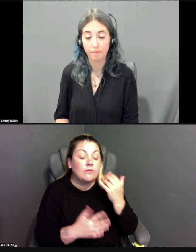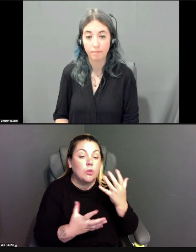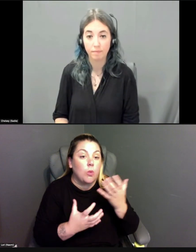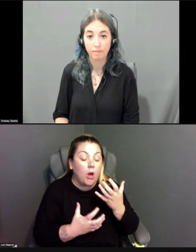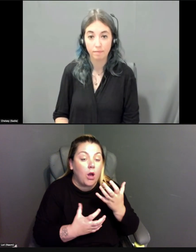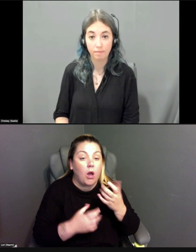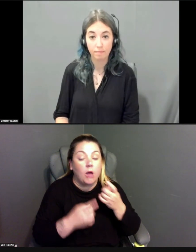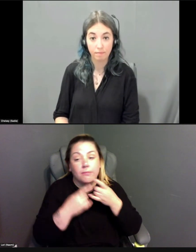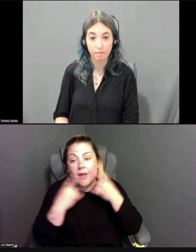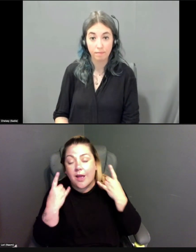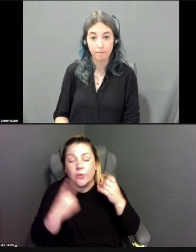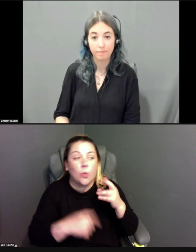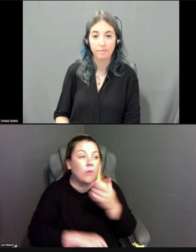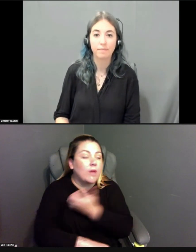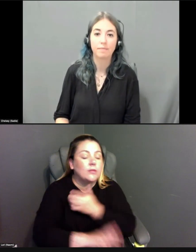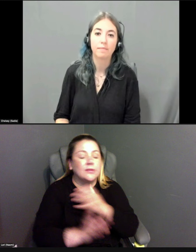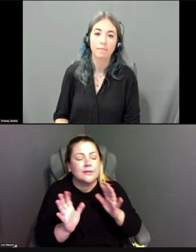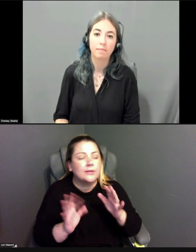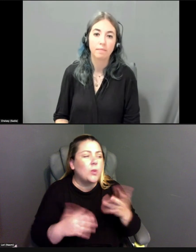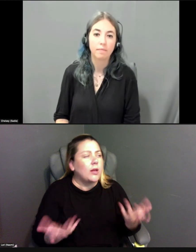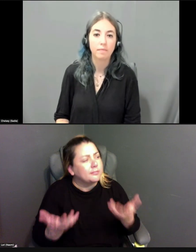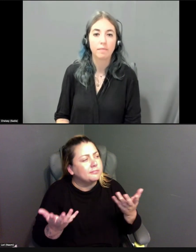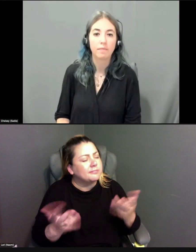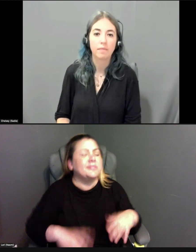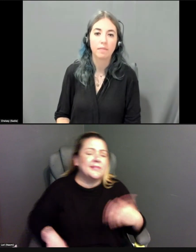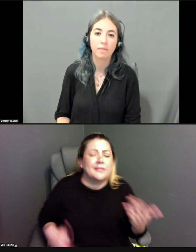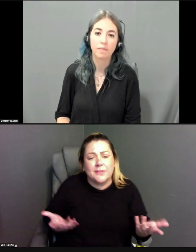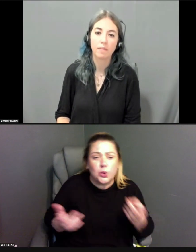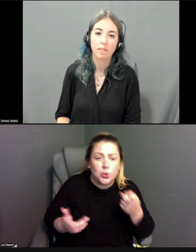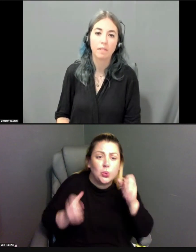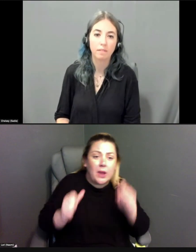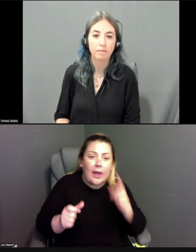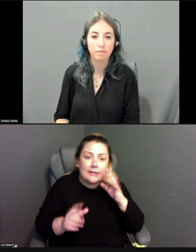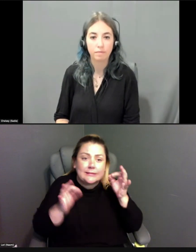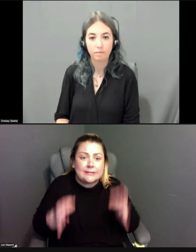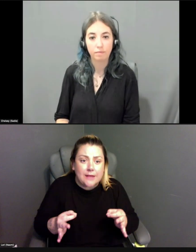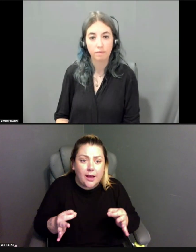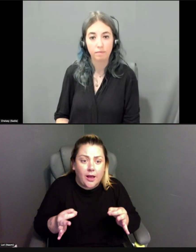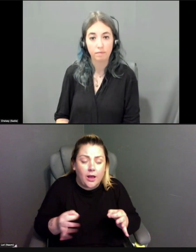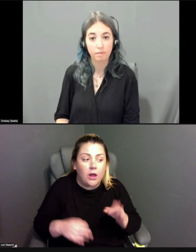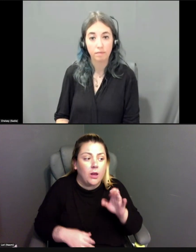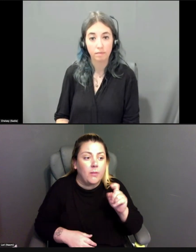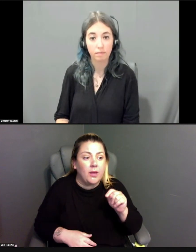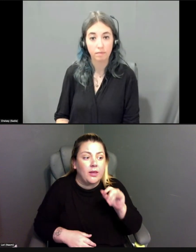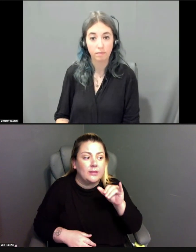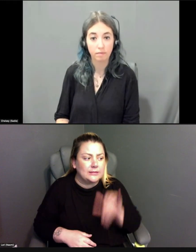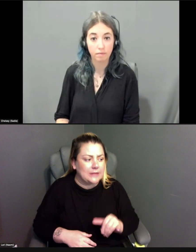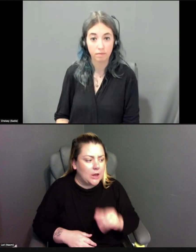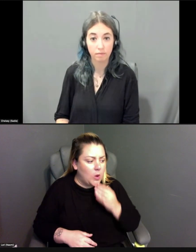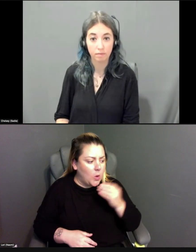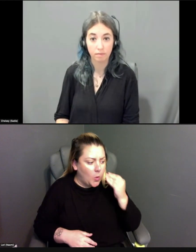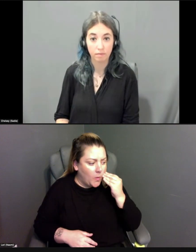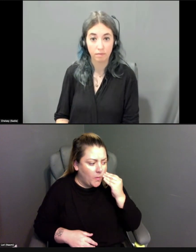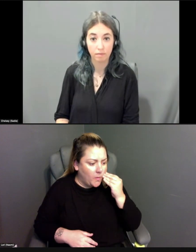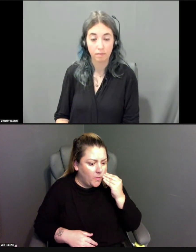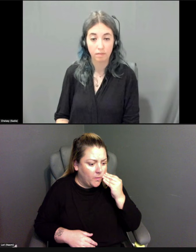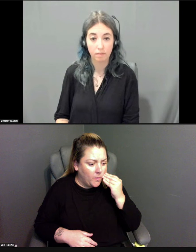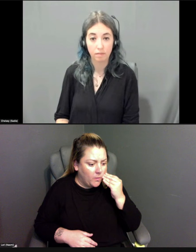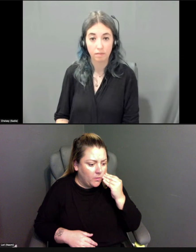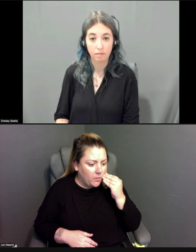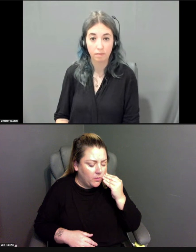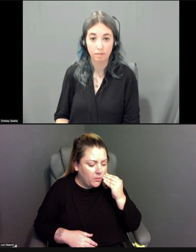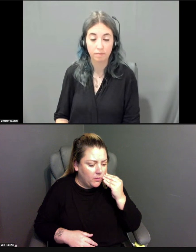direct, or it's not even that. Yeah, you can choose that, but then you have to stay home and just affect yourself. Like you